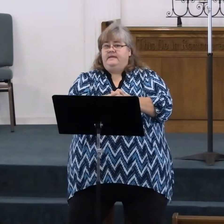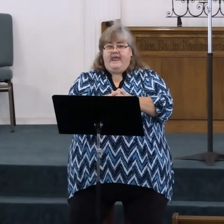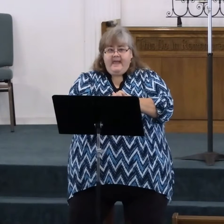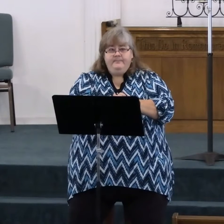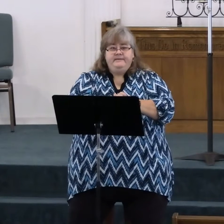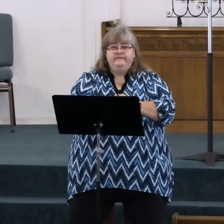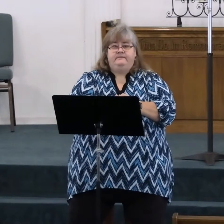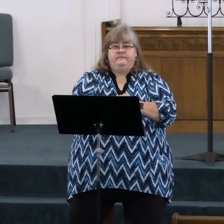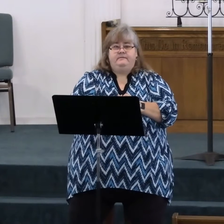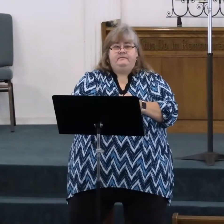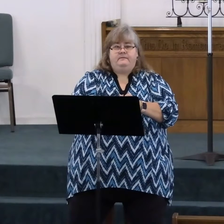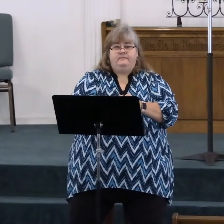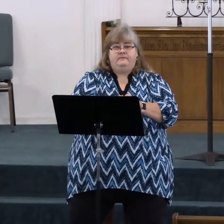It happened.